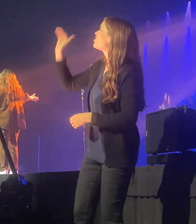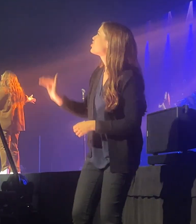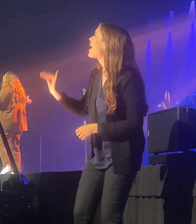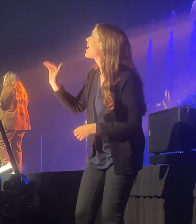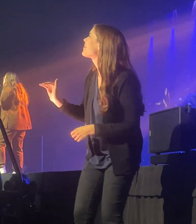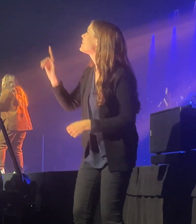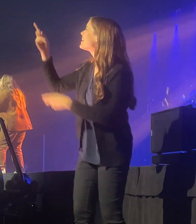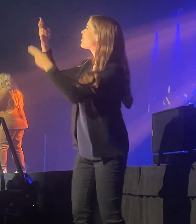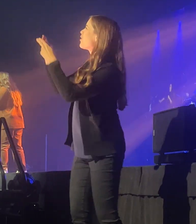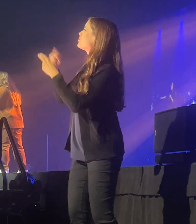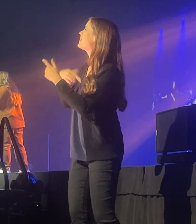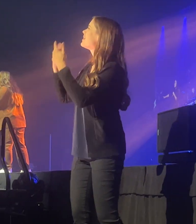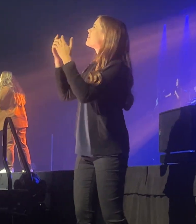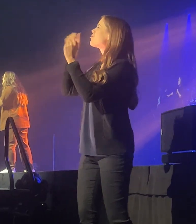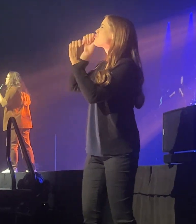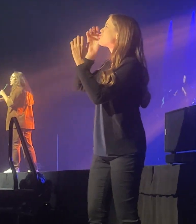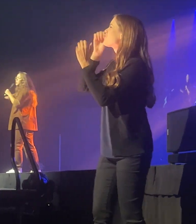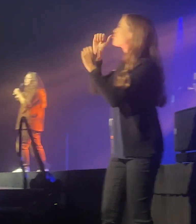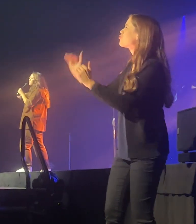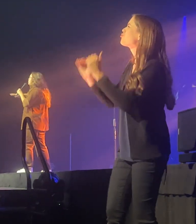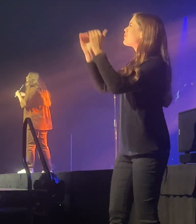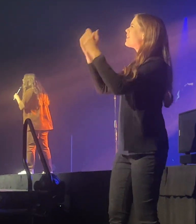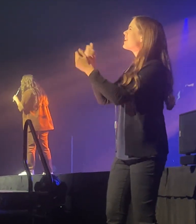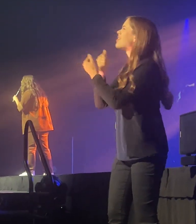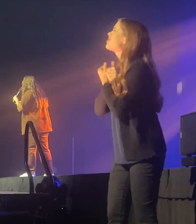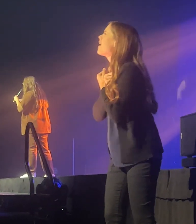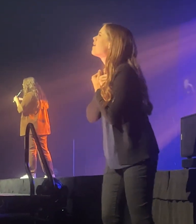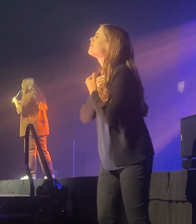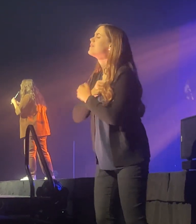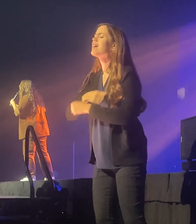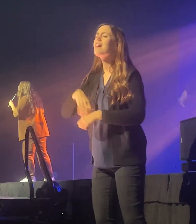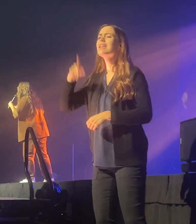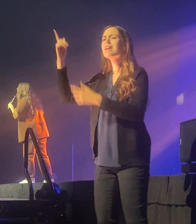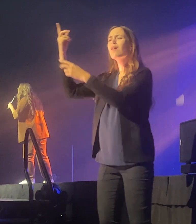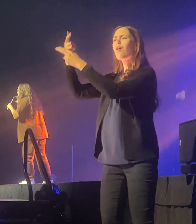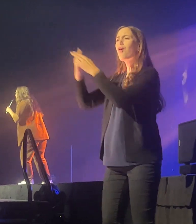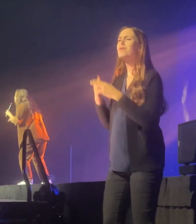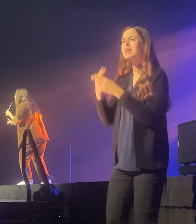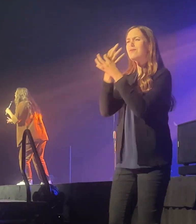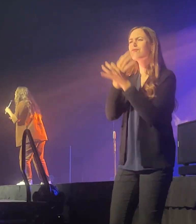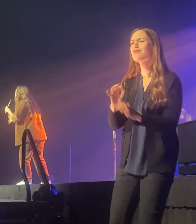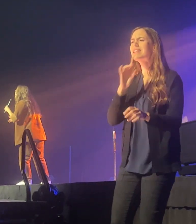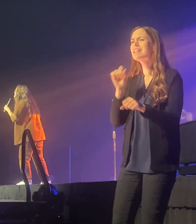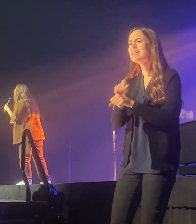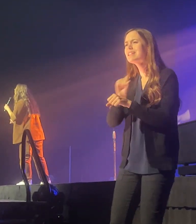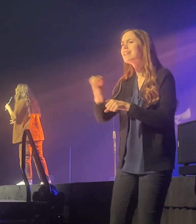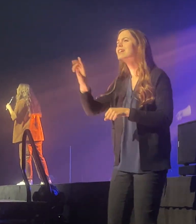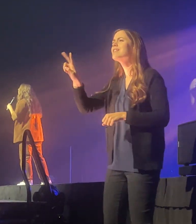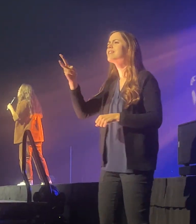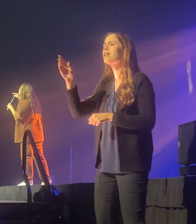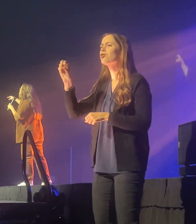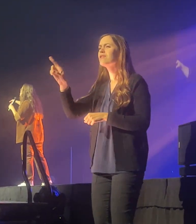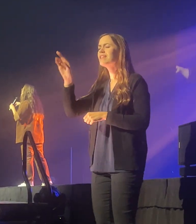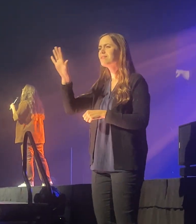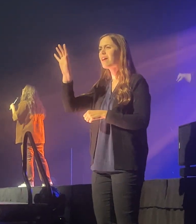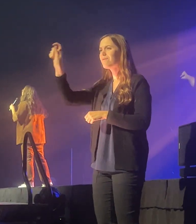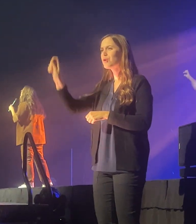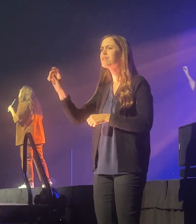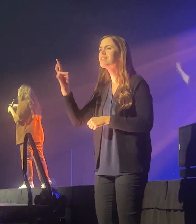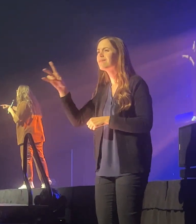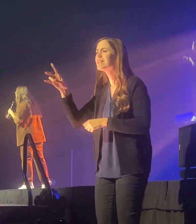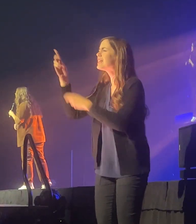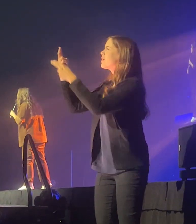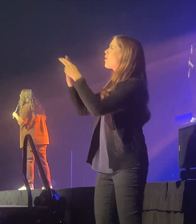greatly loved. John 8, 36. He calls me free. Free indeed. 2 Corinthians 5, 17. He calls me